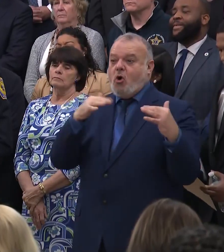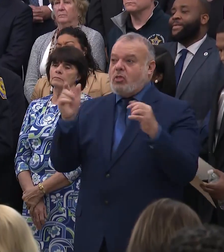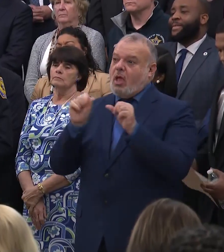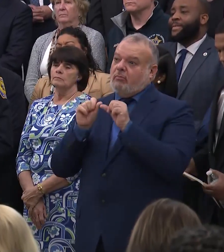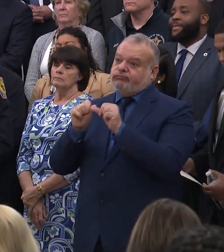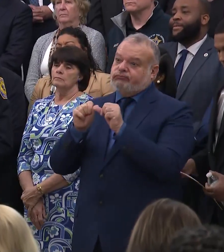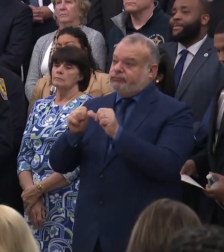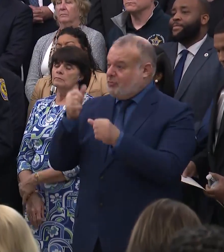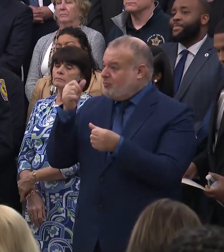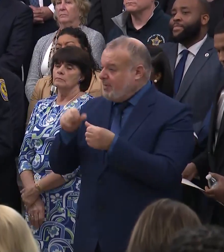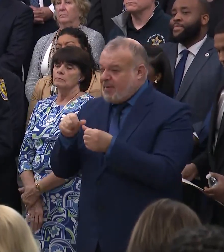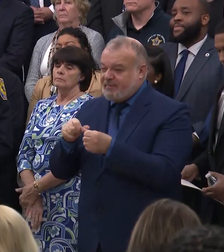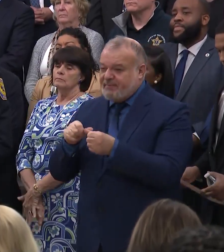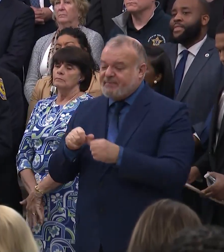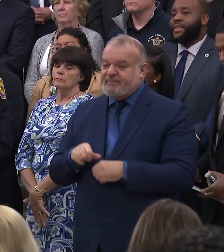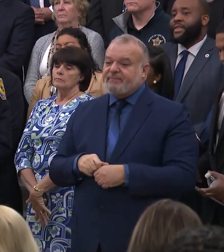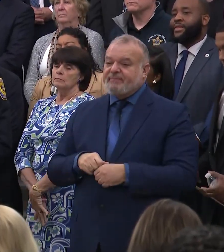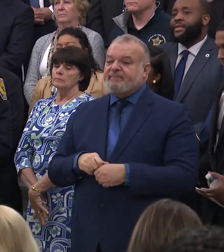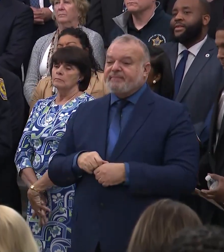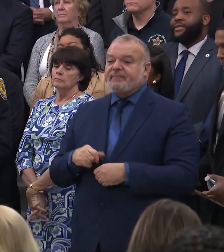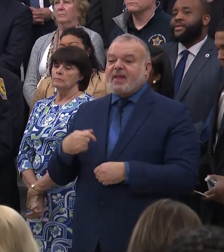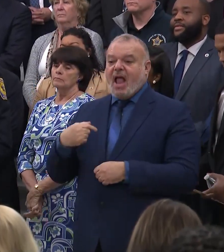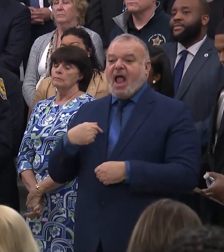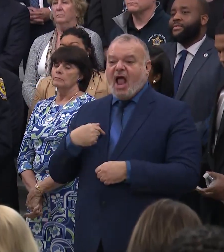commend my law enforcement partners